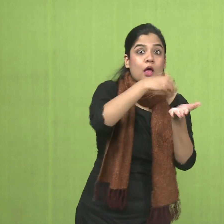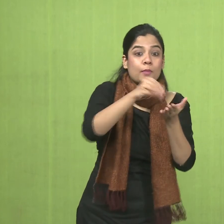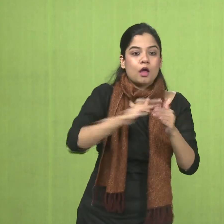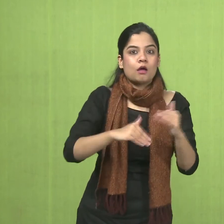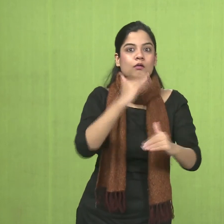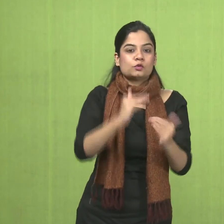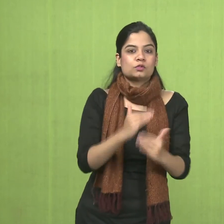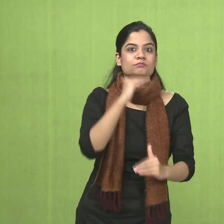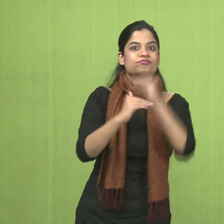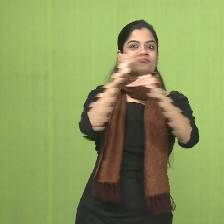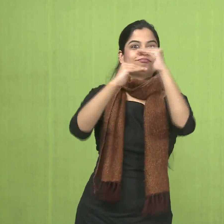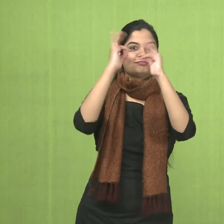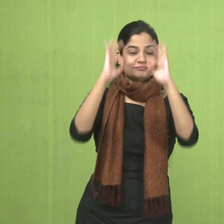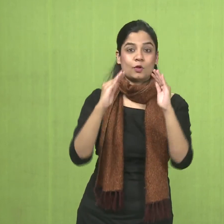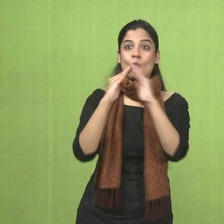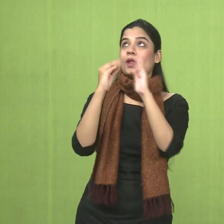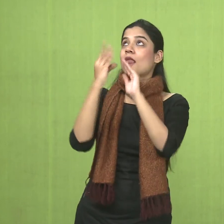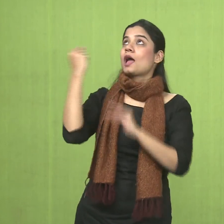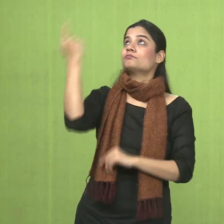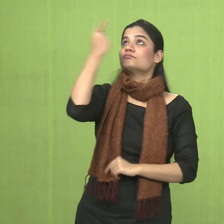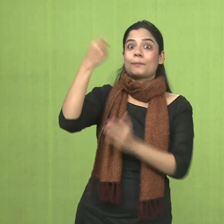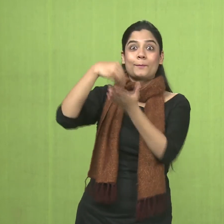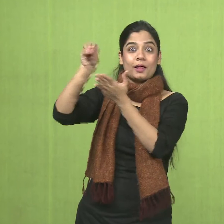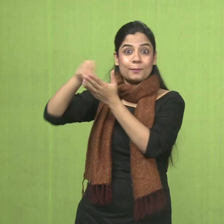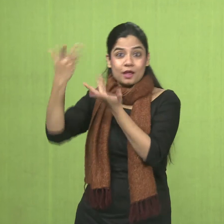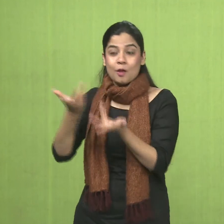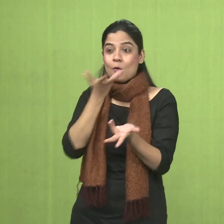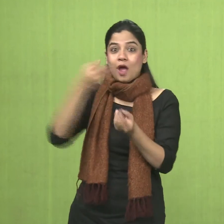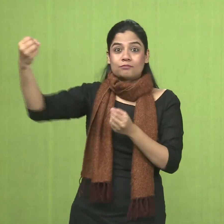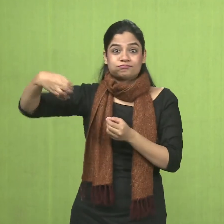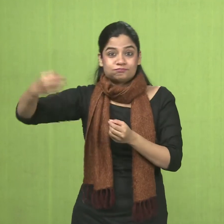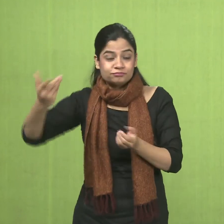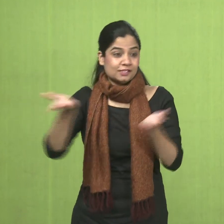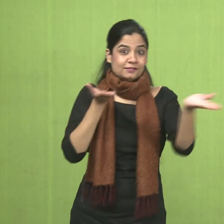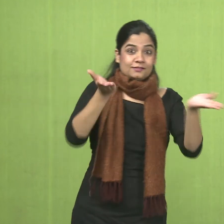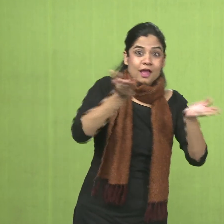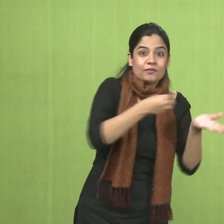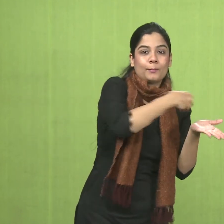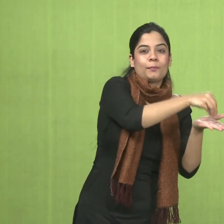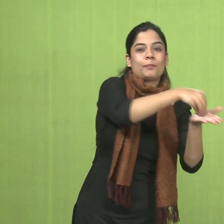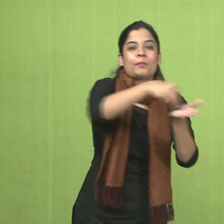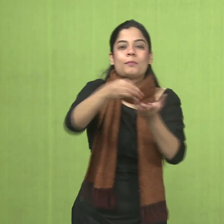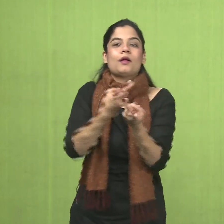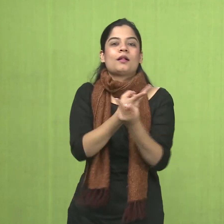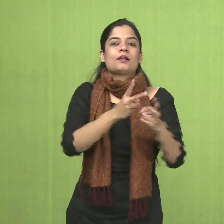school's fees, buying food for the family, paying for electricity, paying for water bills, different services is called